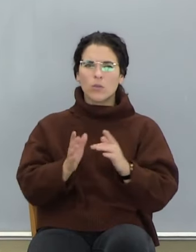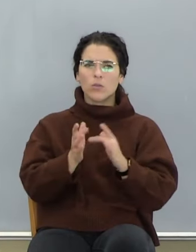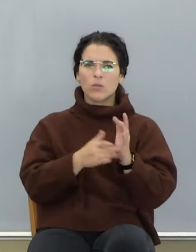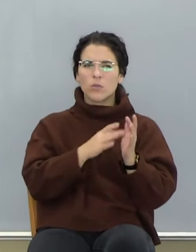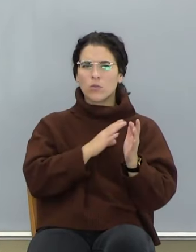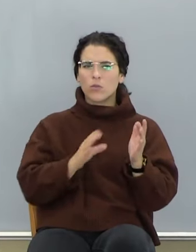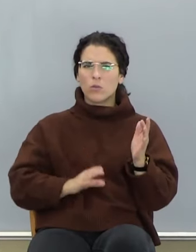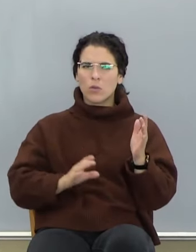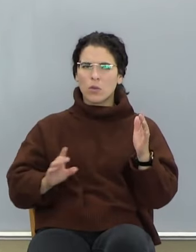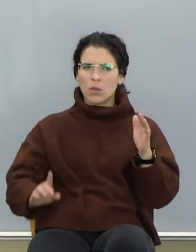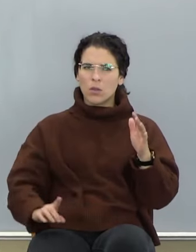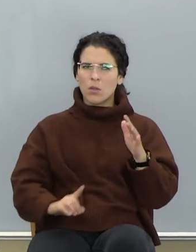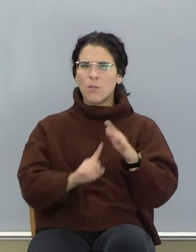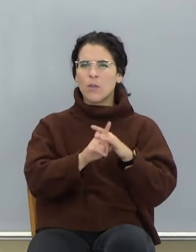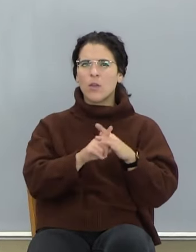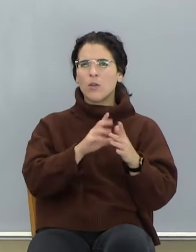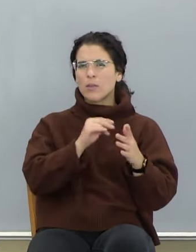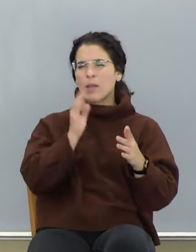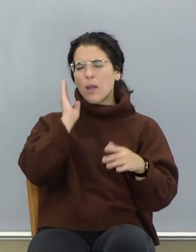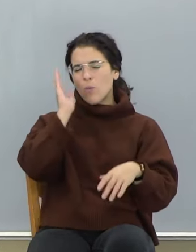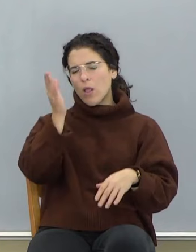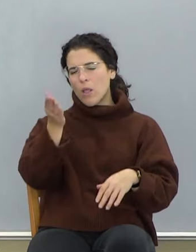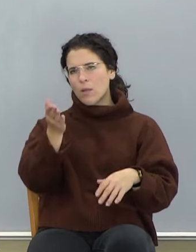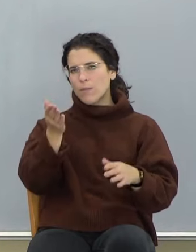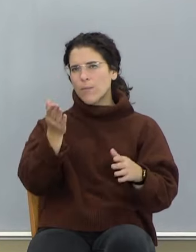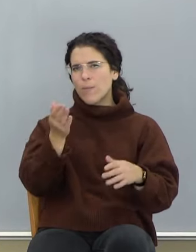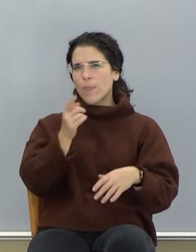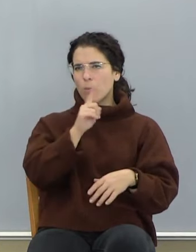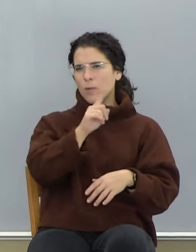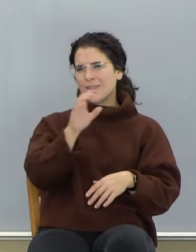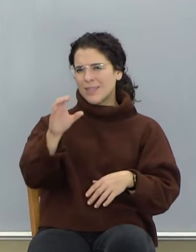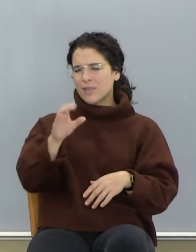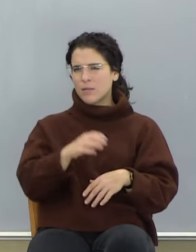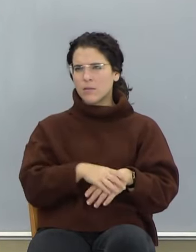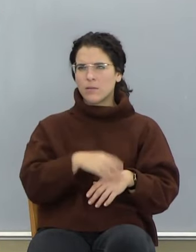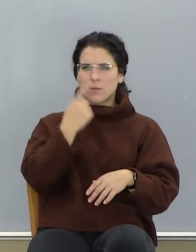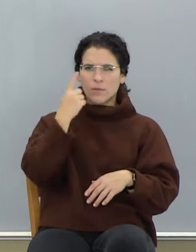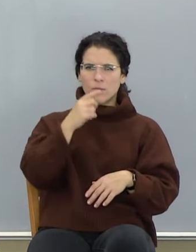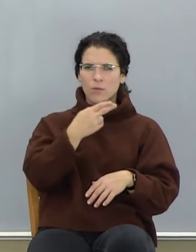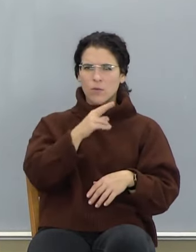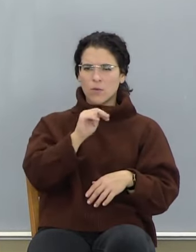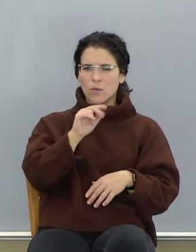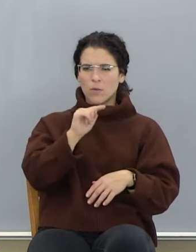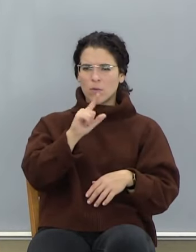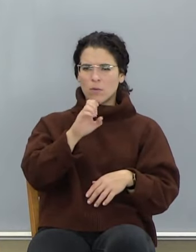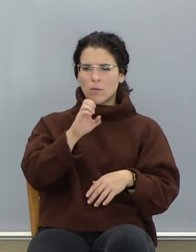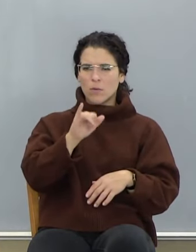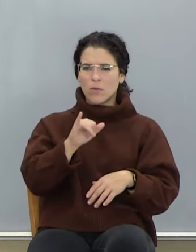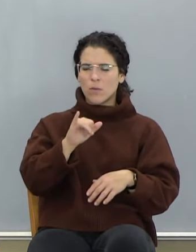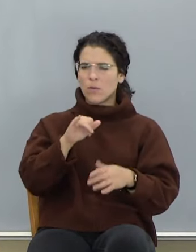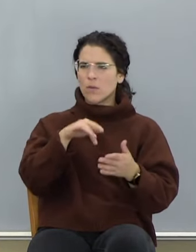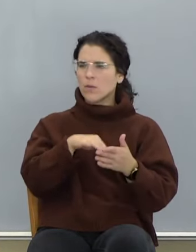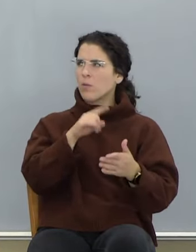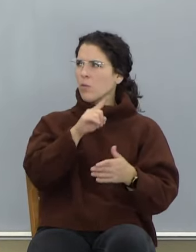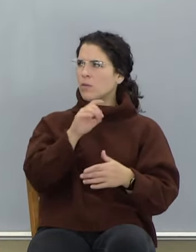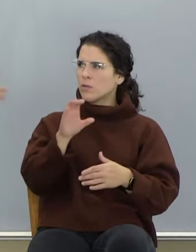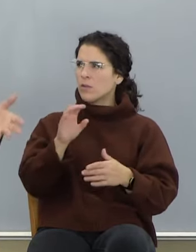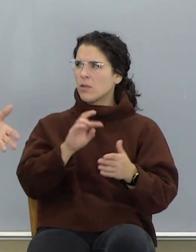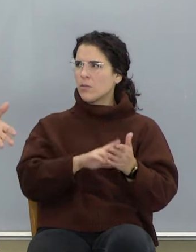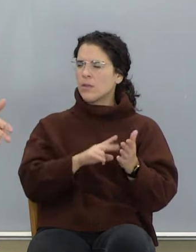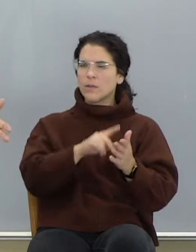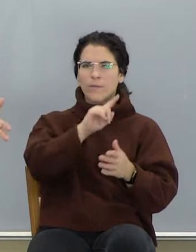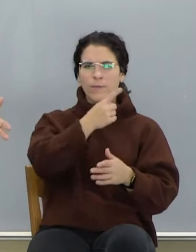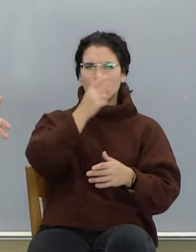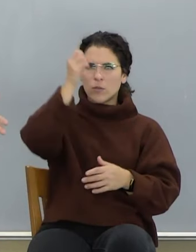Christ appears, and I'm going to, 1C for the Huntley study. 1C means first